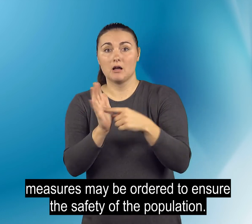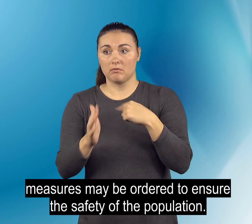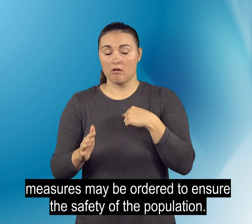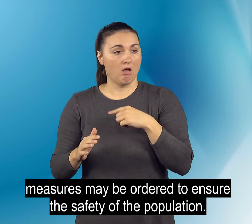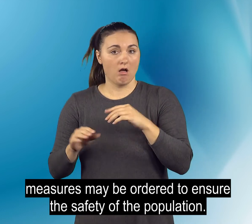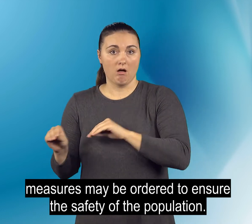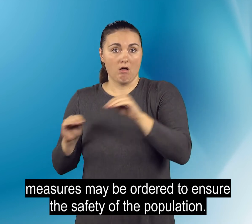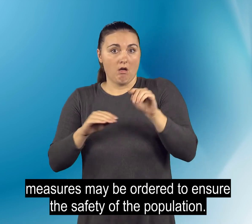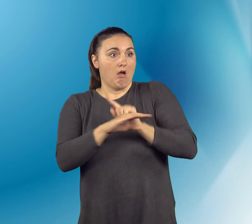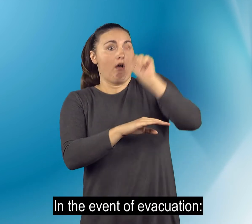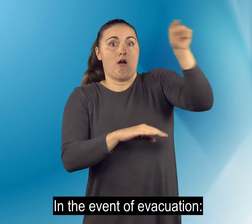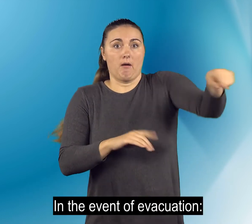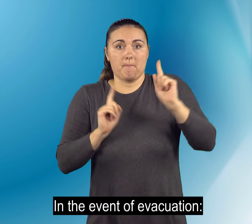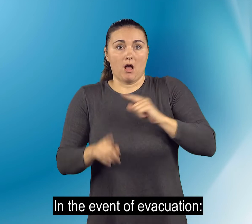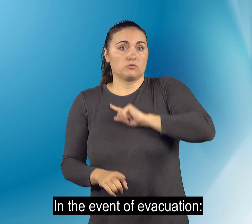In the event of evacuation,